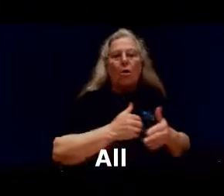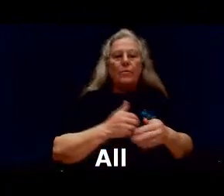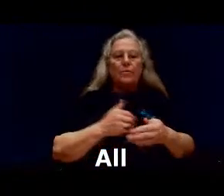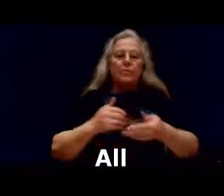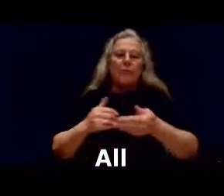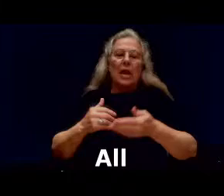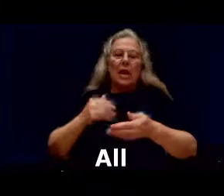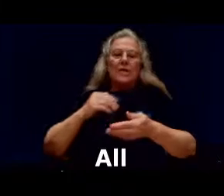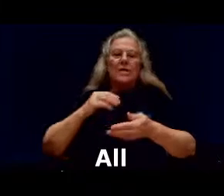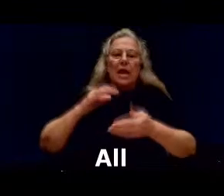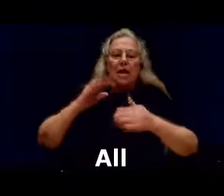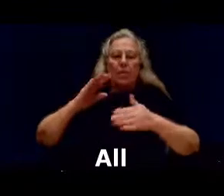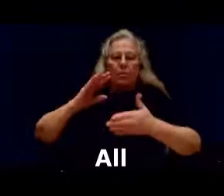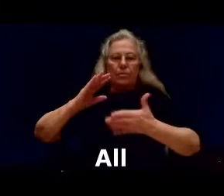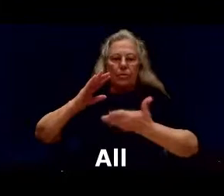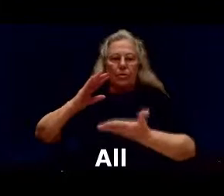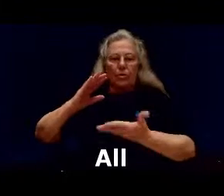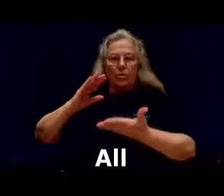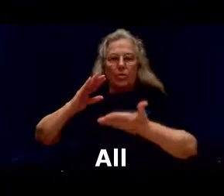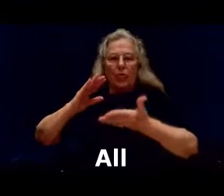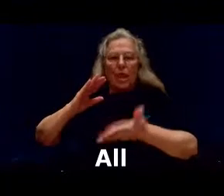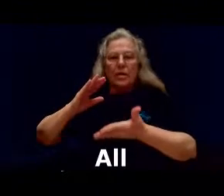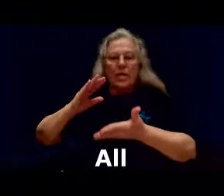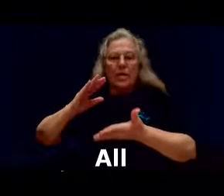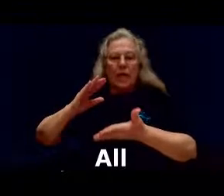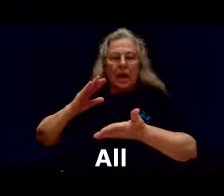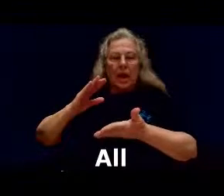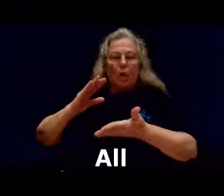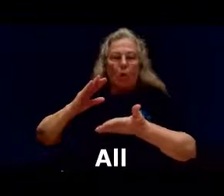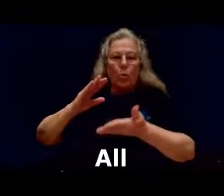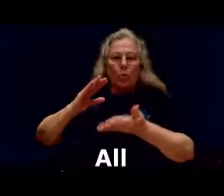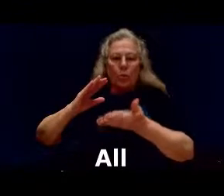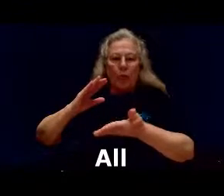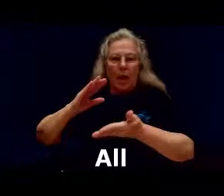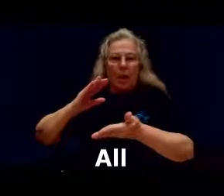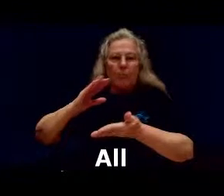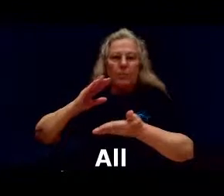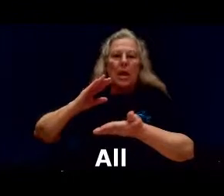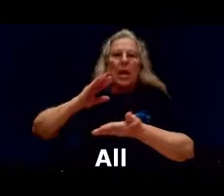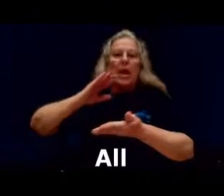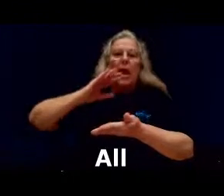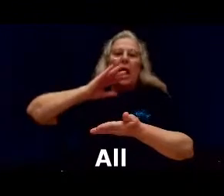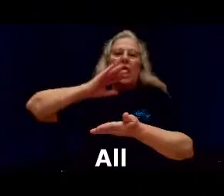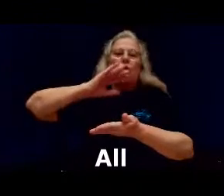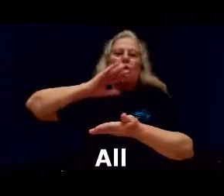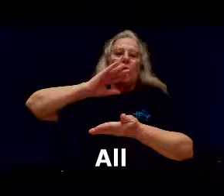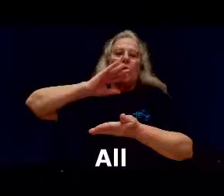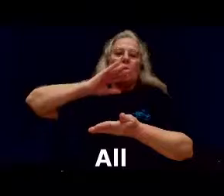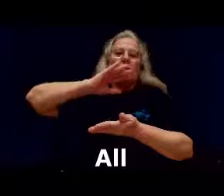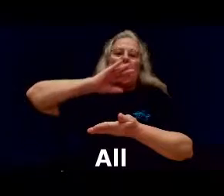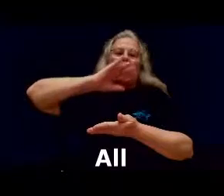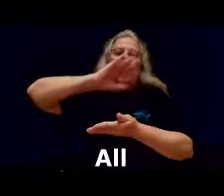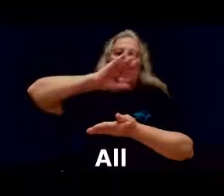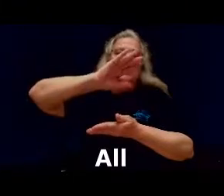All, take your non-dominant hand, open your palm, and your dominant hand